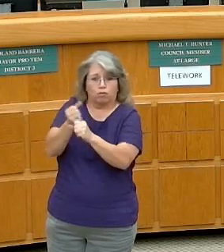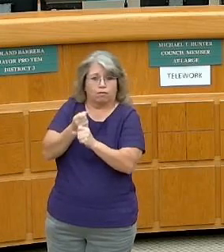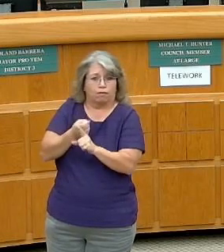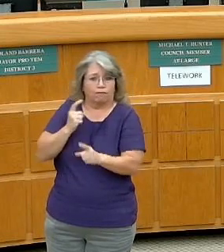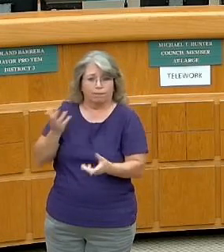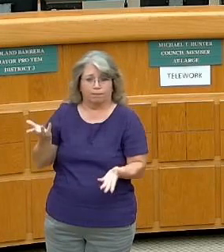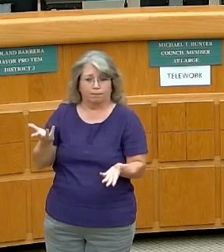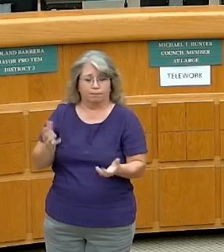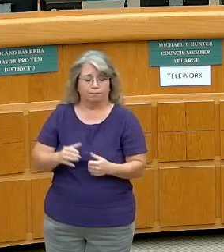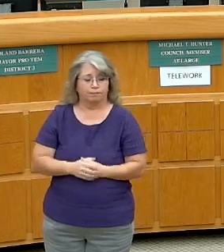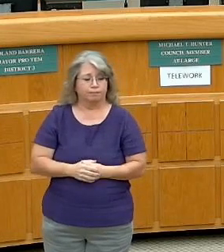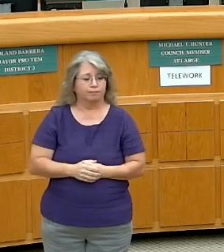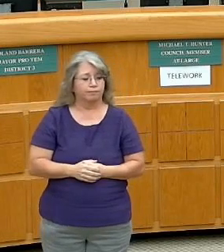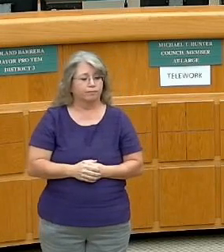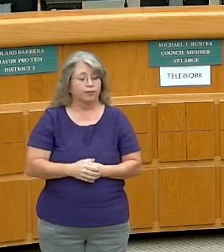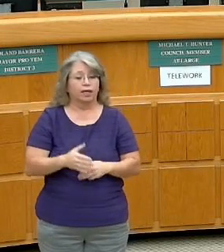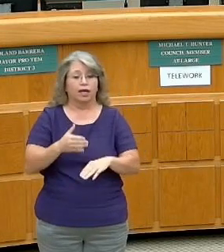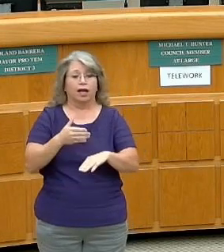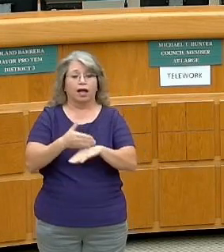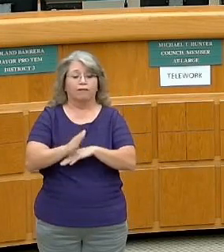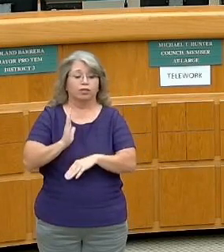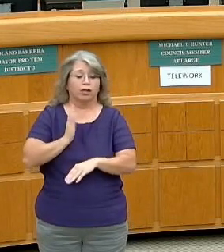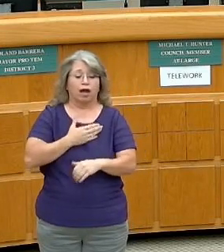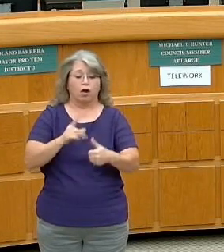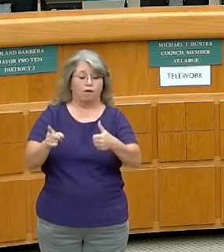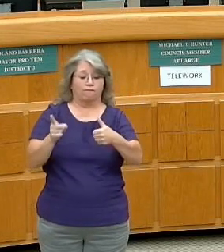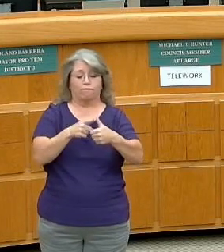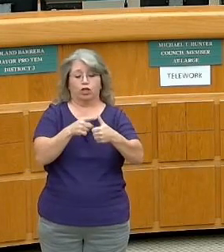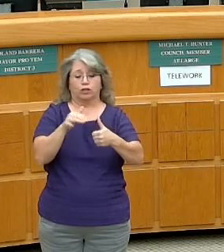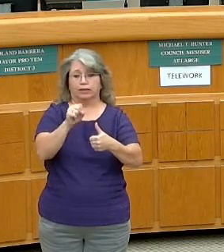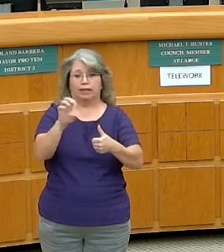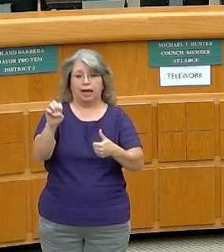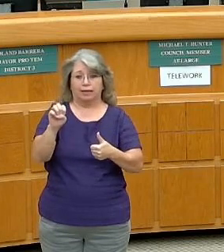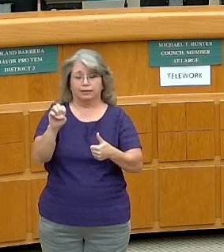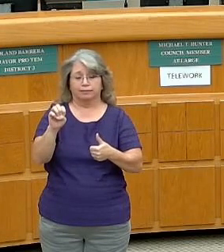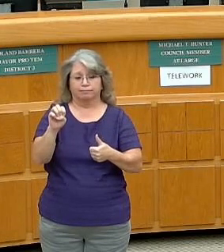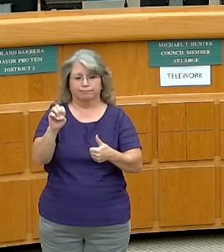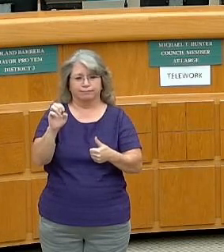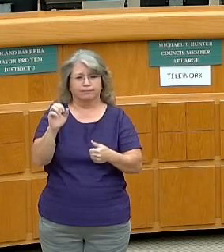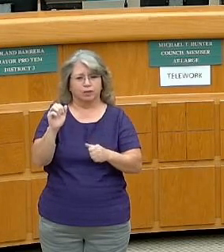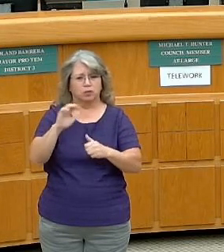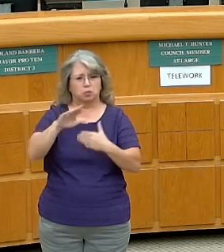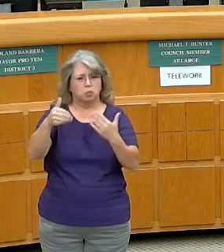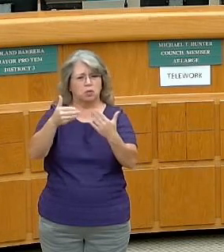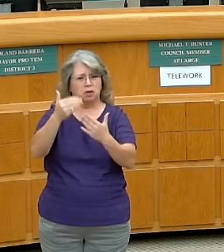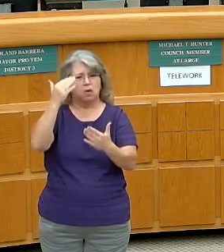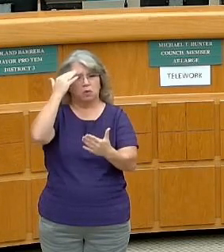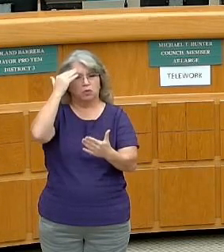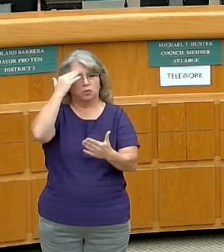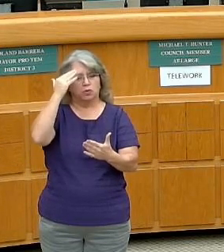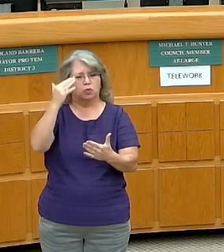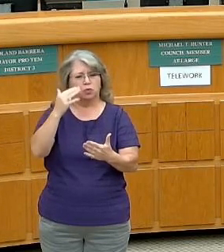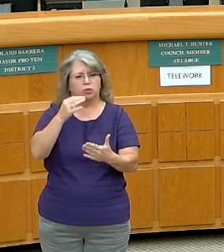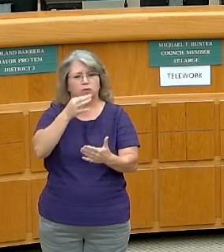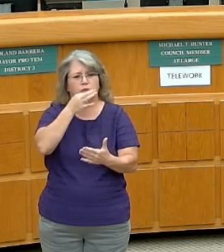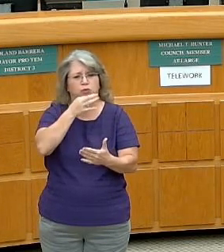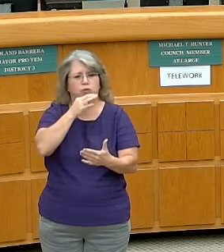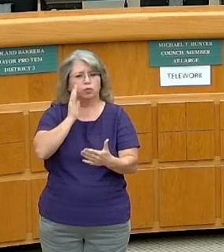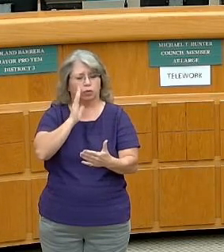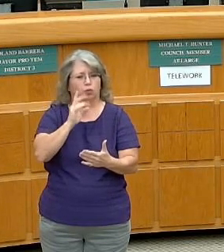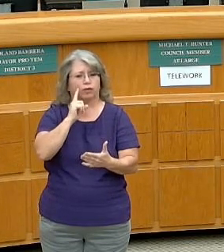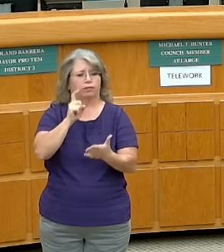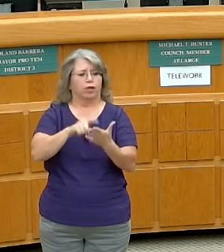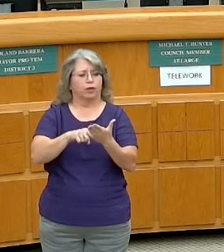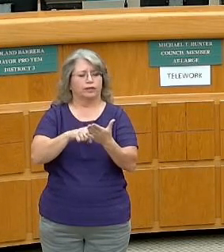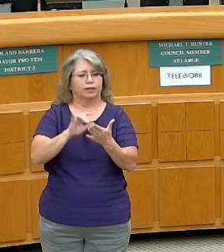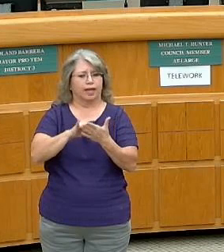After our first case, we all know that it was just a matter of time till we would see community transmission. While we